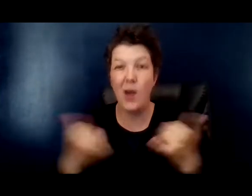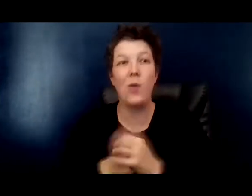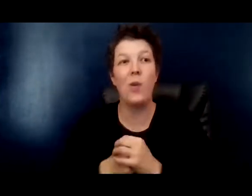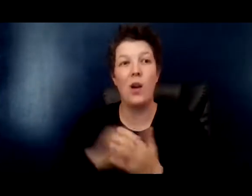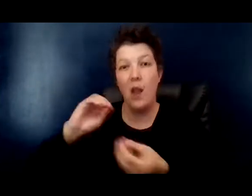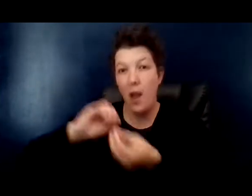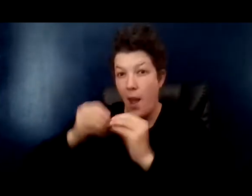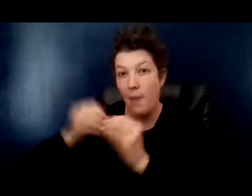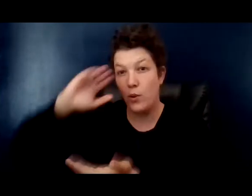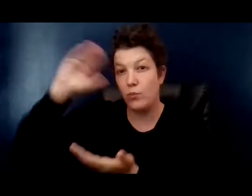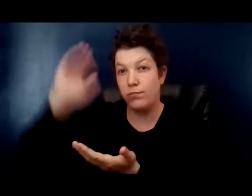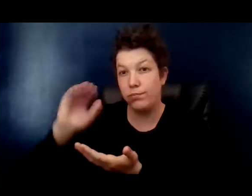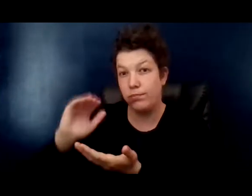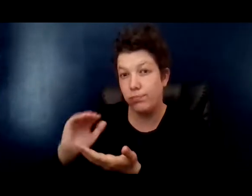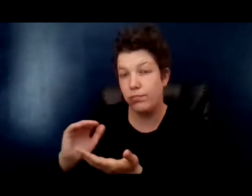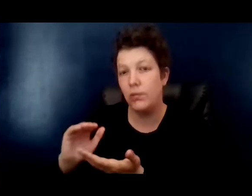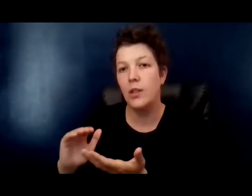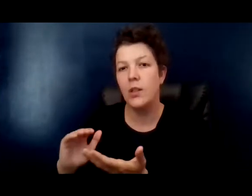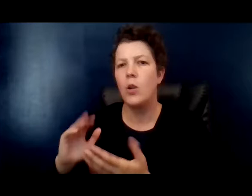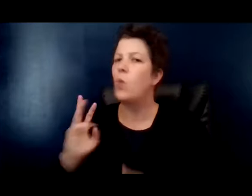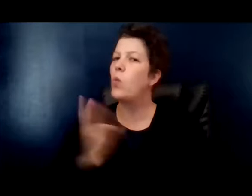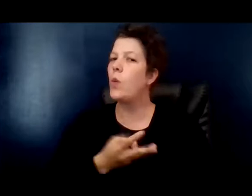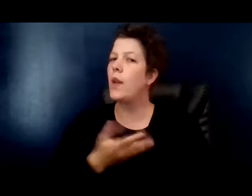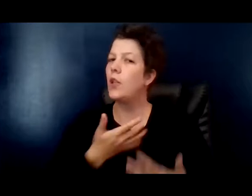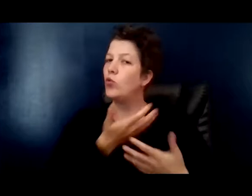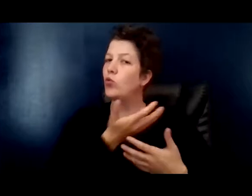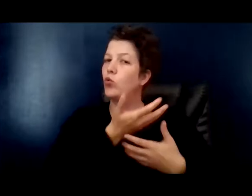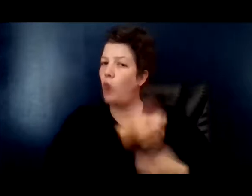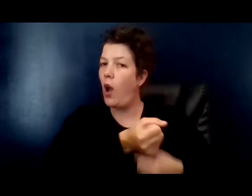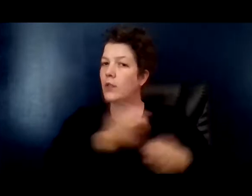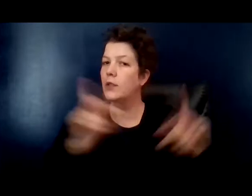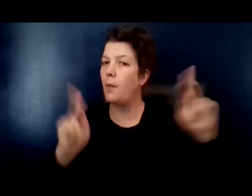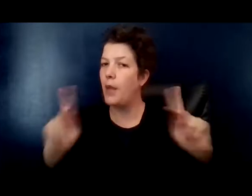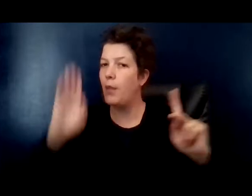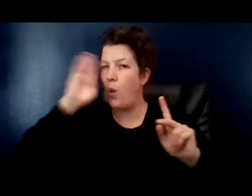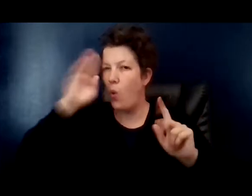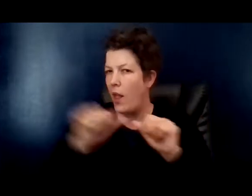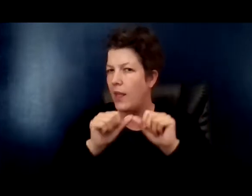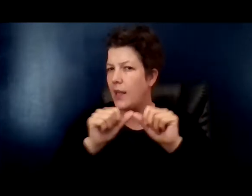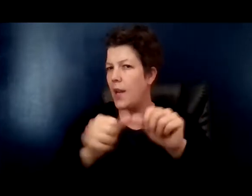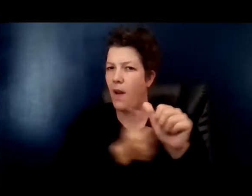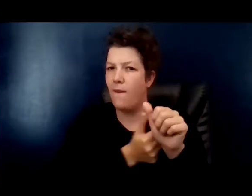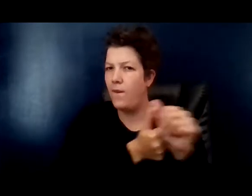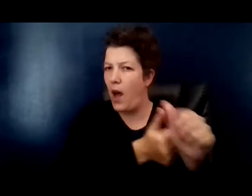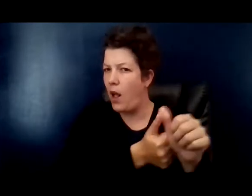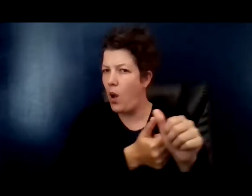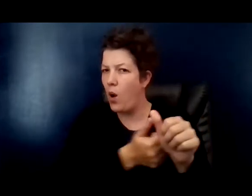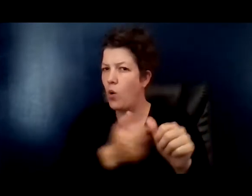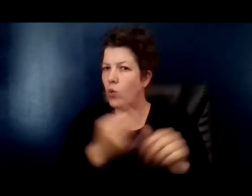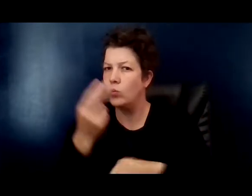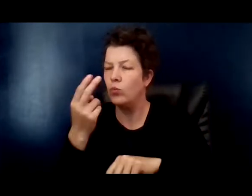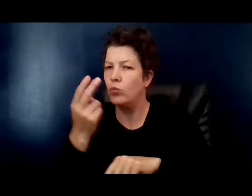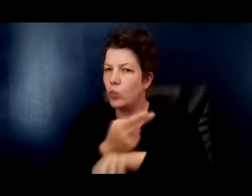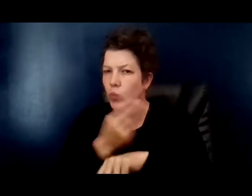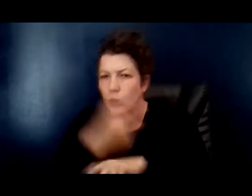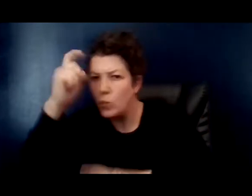the public's going to continue to adhere to that. And here's why, because if you go out now, I go to the